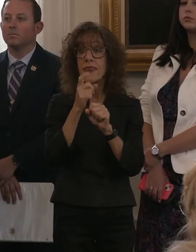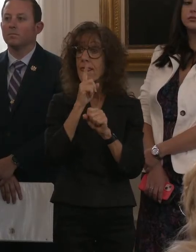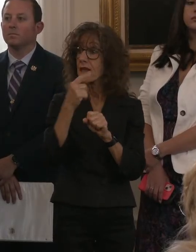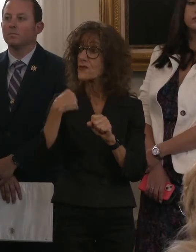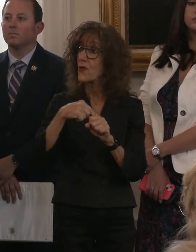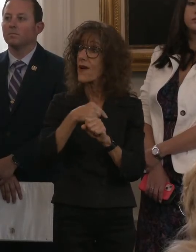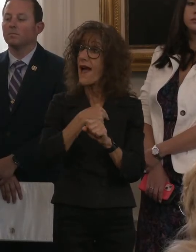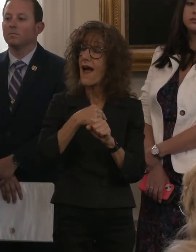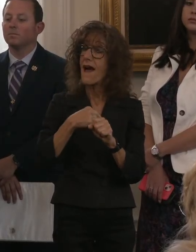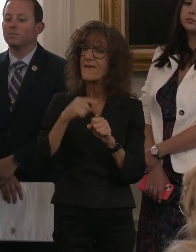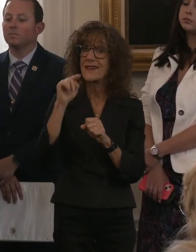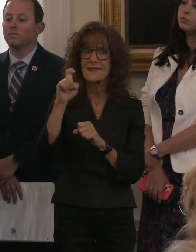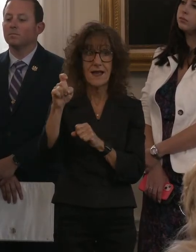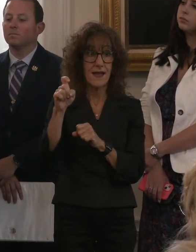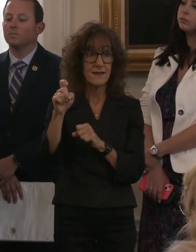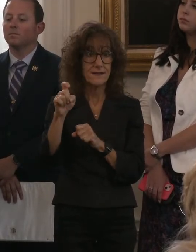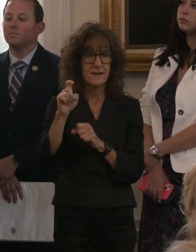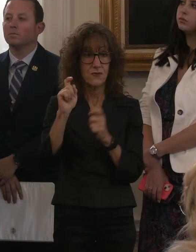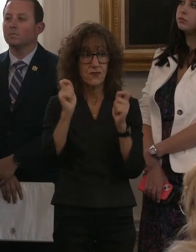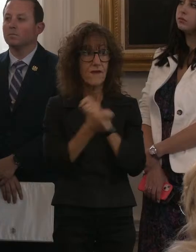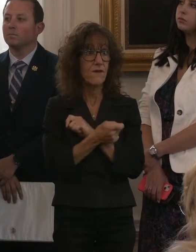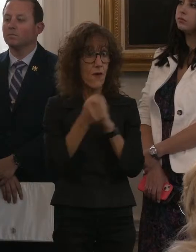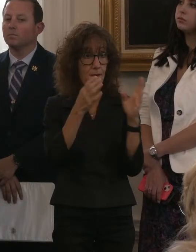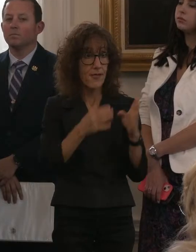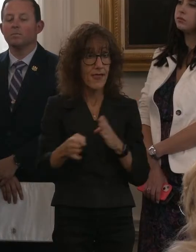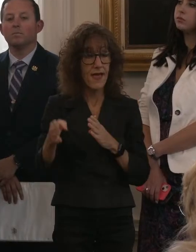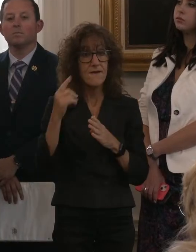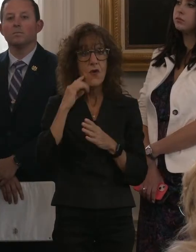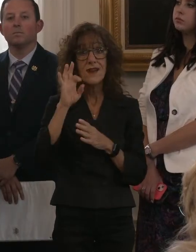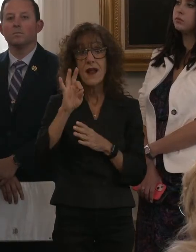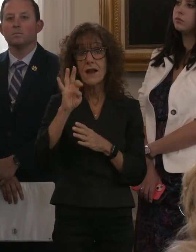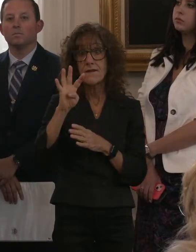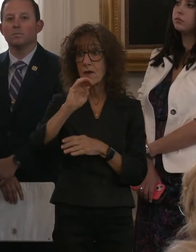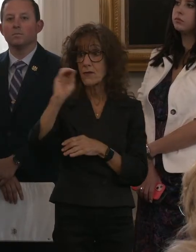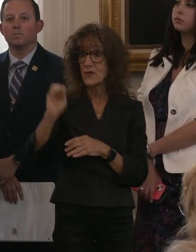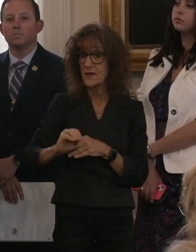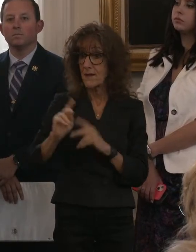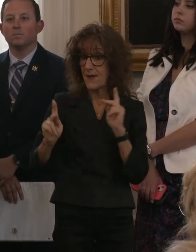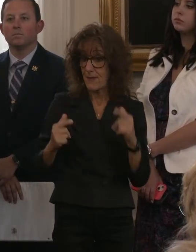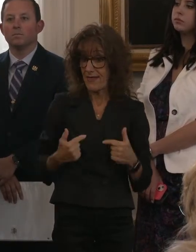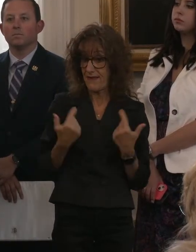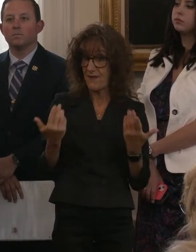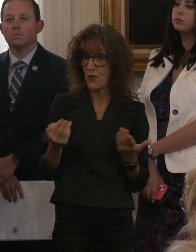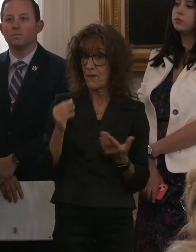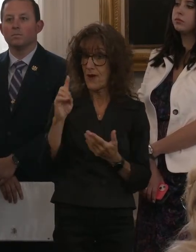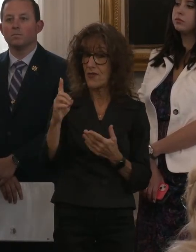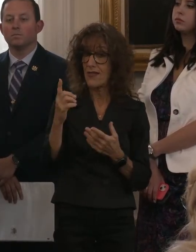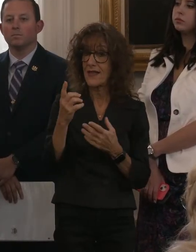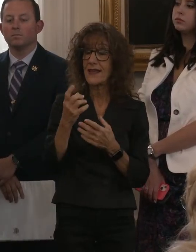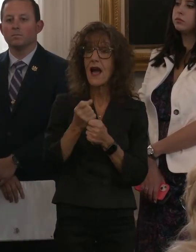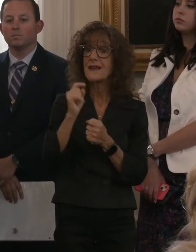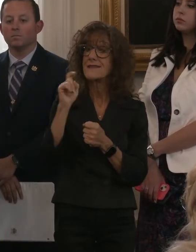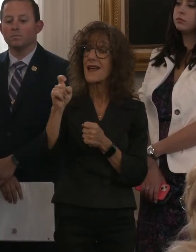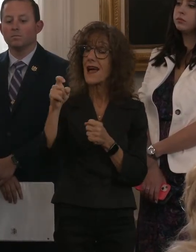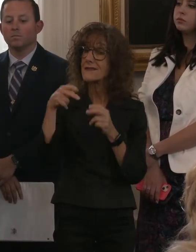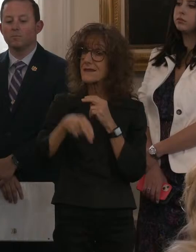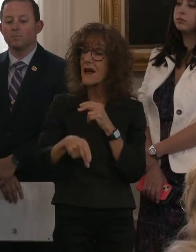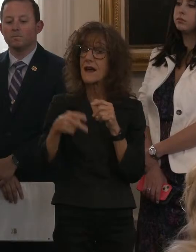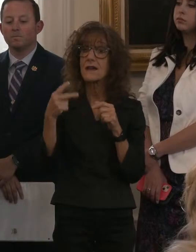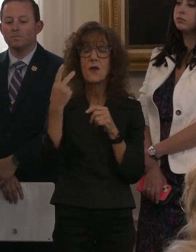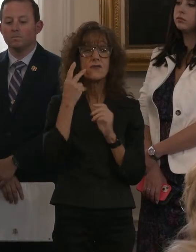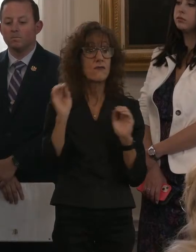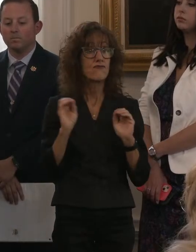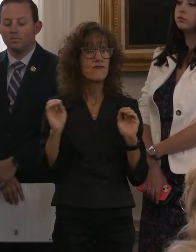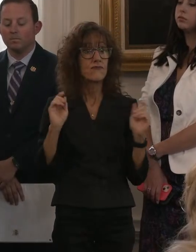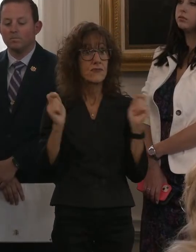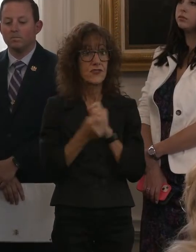an income tax reform plan that for 94% of Marylanders, they either got a tax cut or saw no changes in